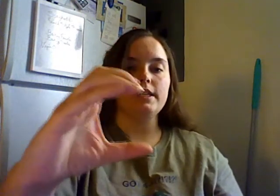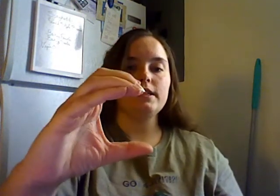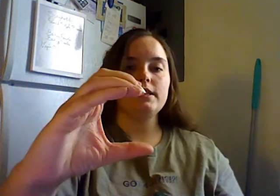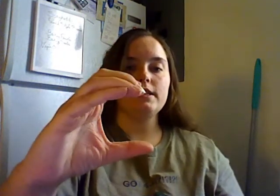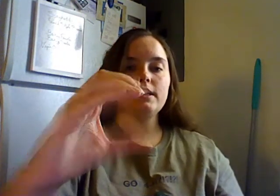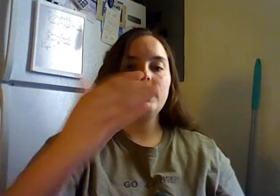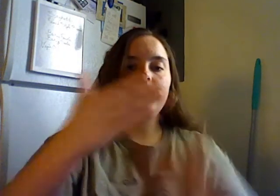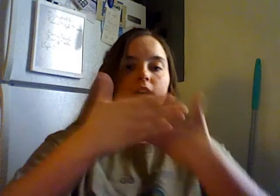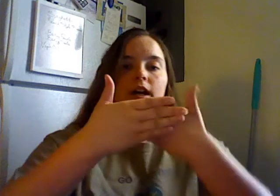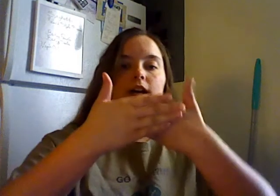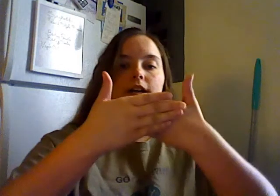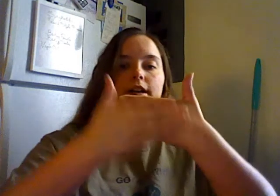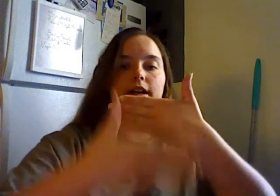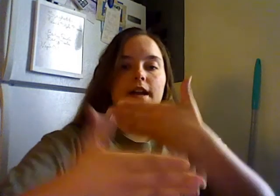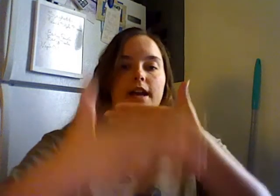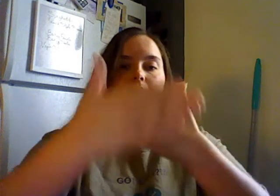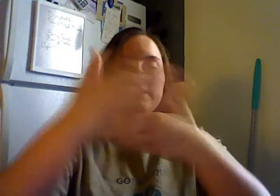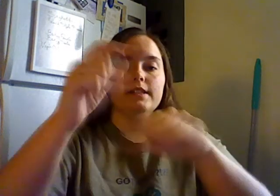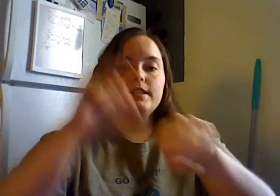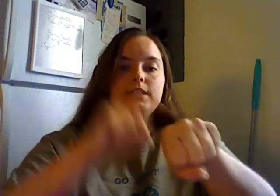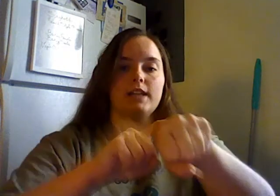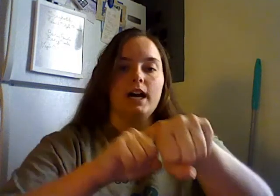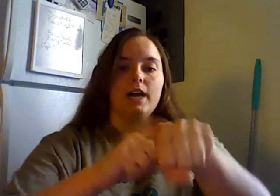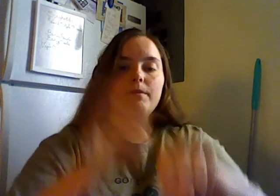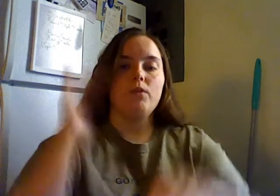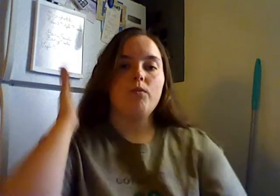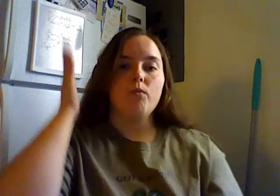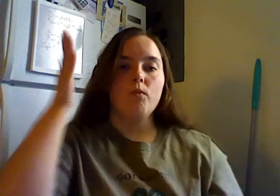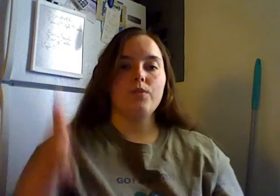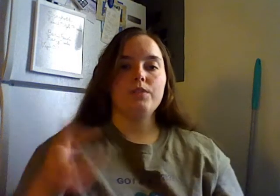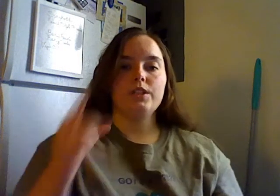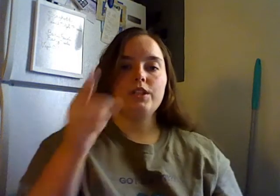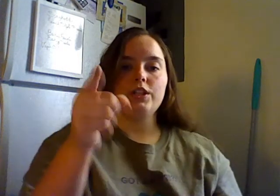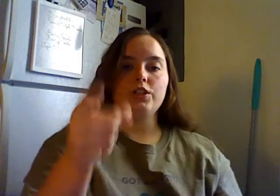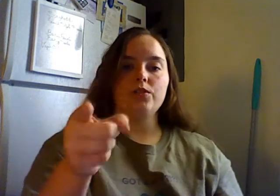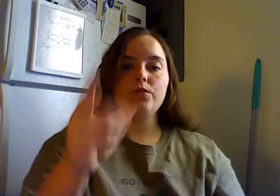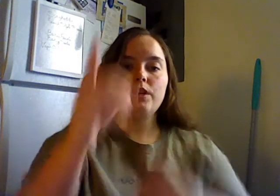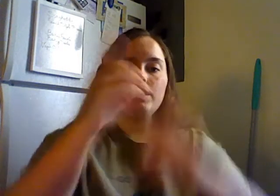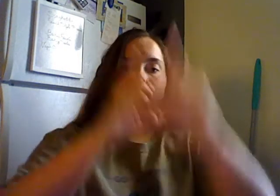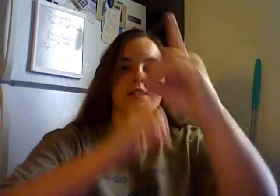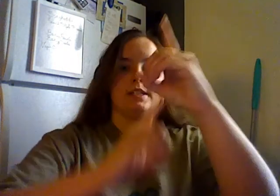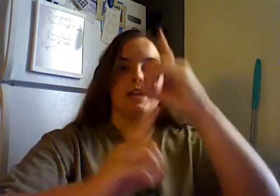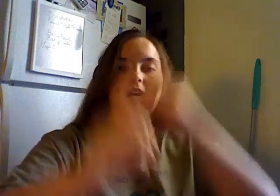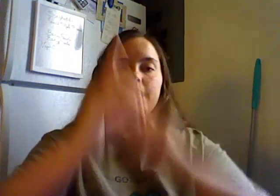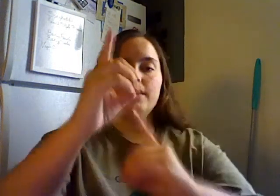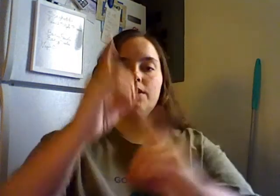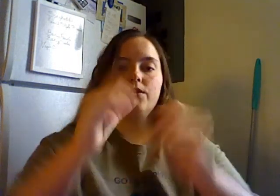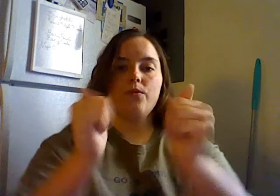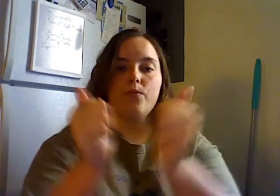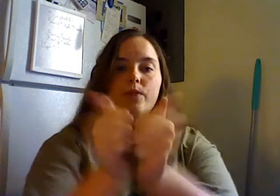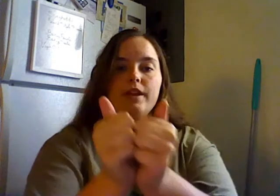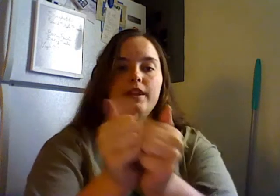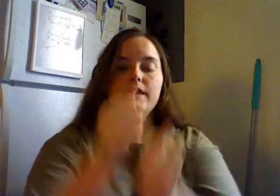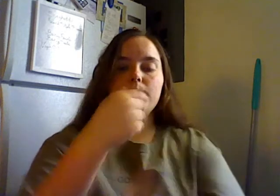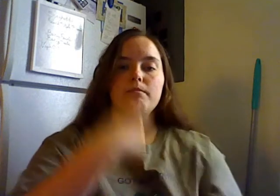ABCs. Next time, won't you sign with me?